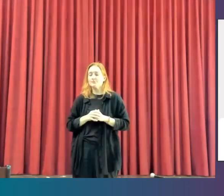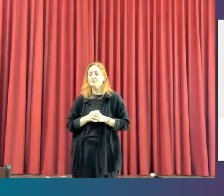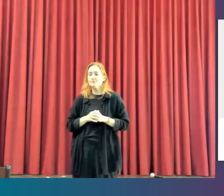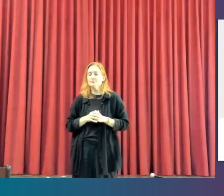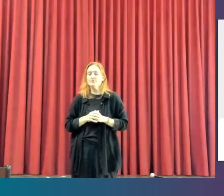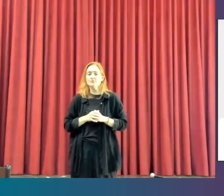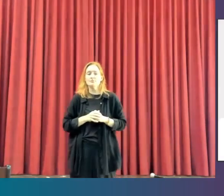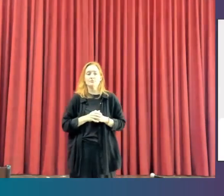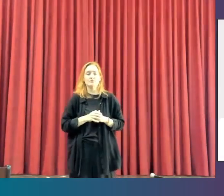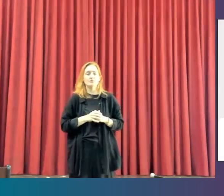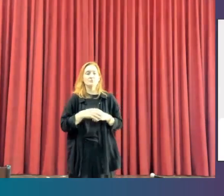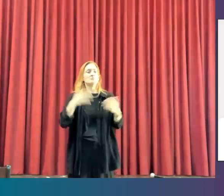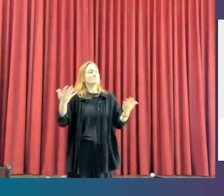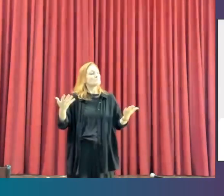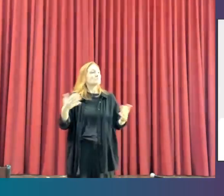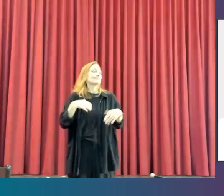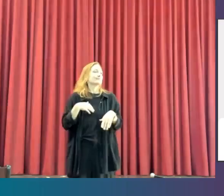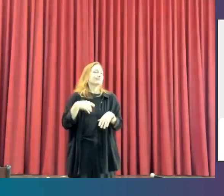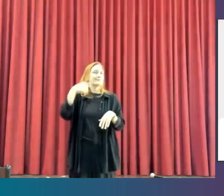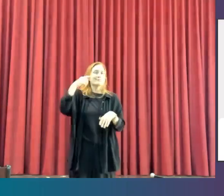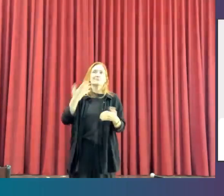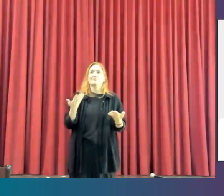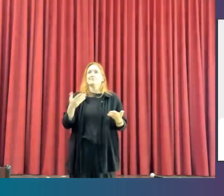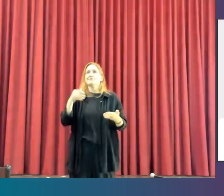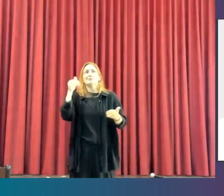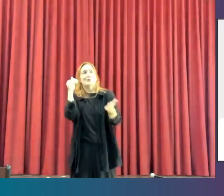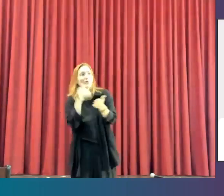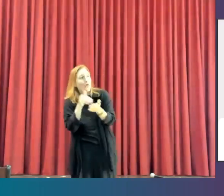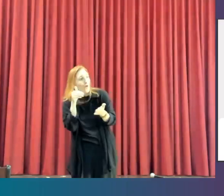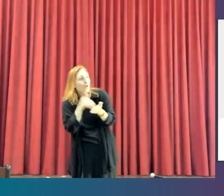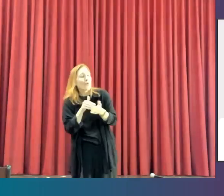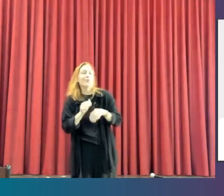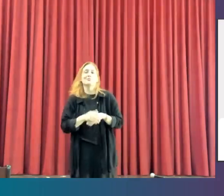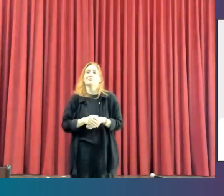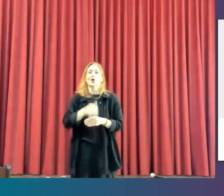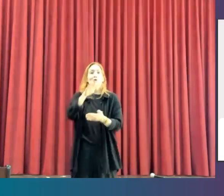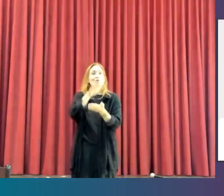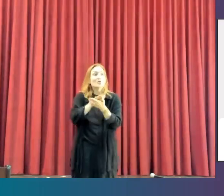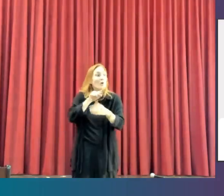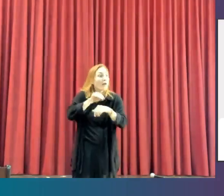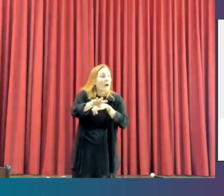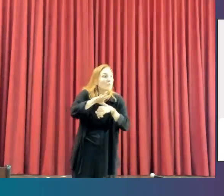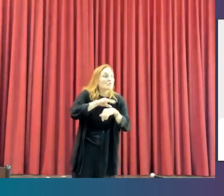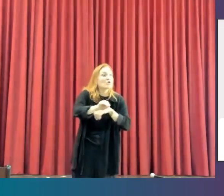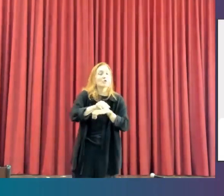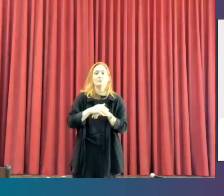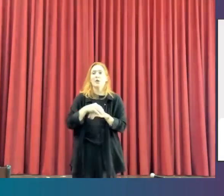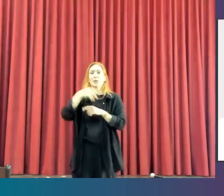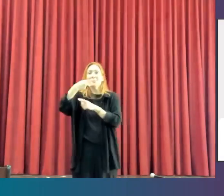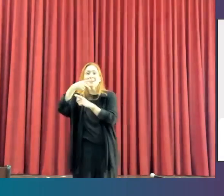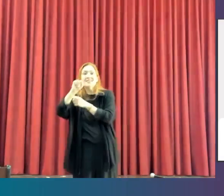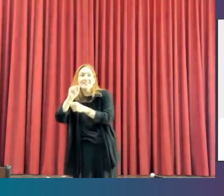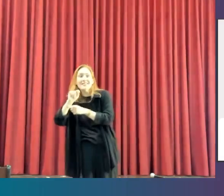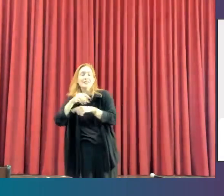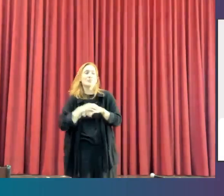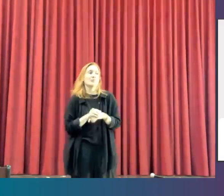So we think of a letter from a doctor, a school counselor, a physical therapist, a social worker,